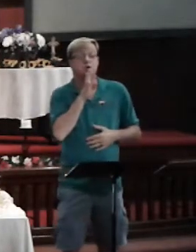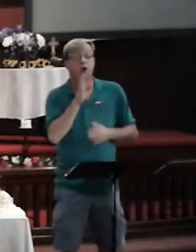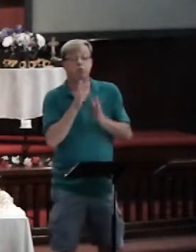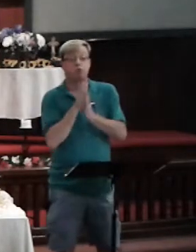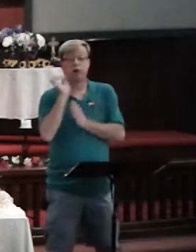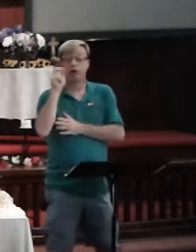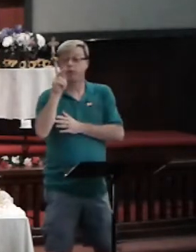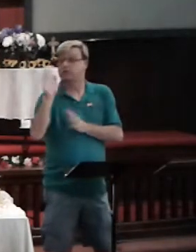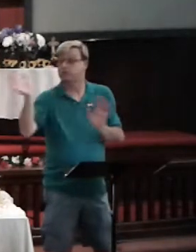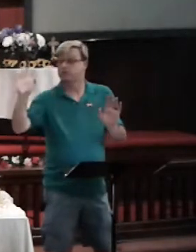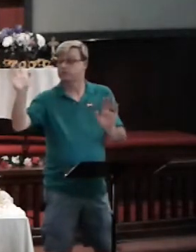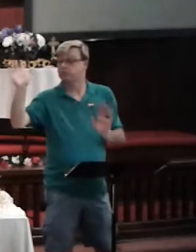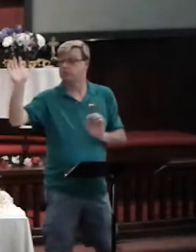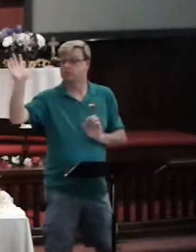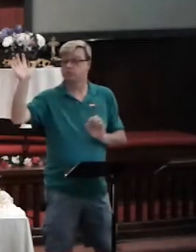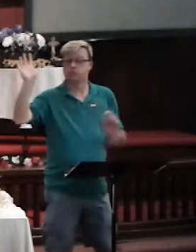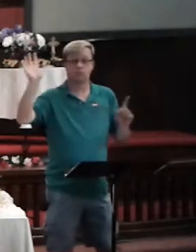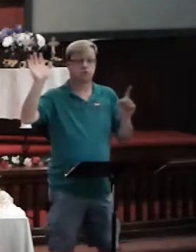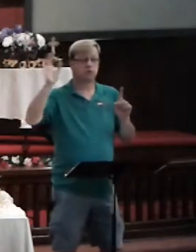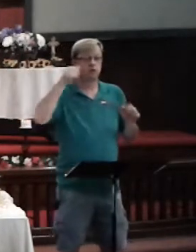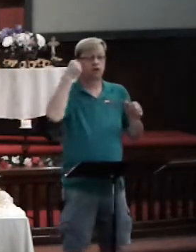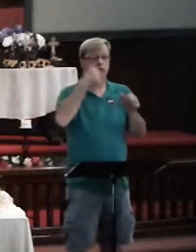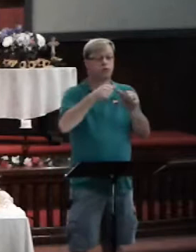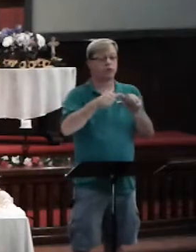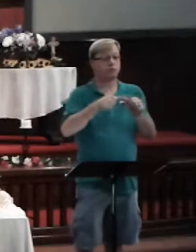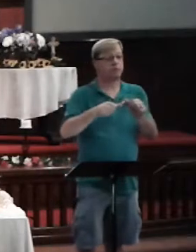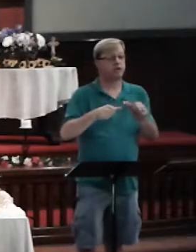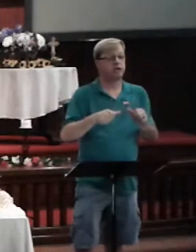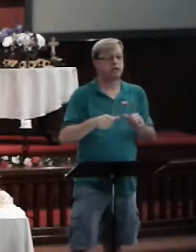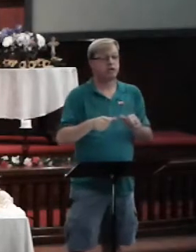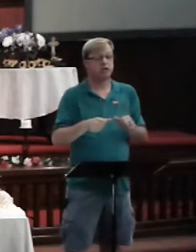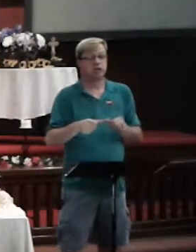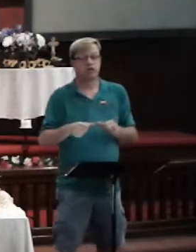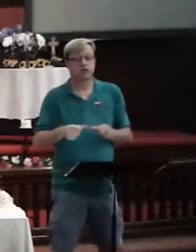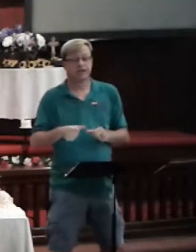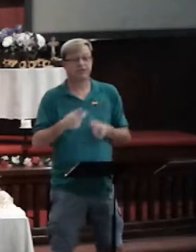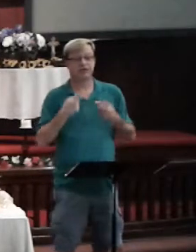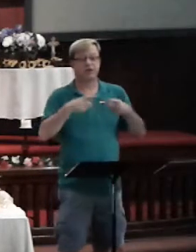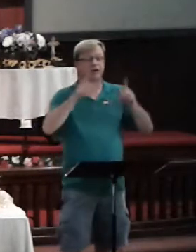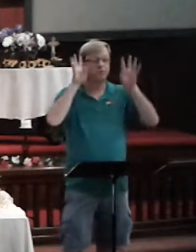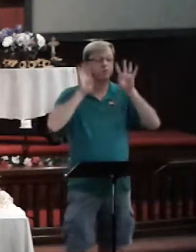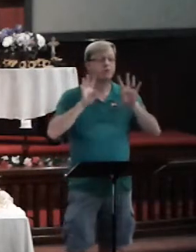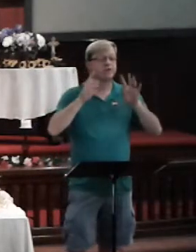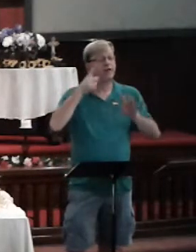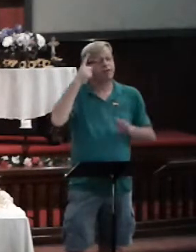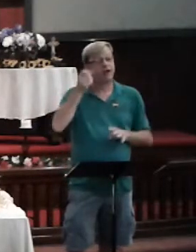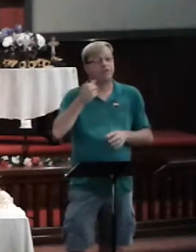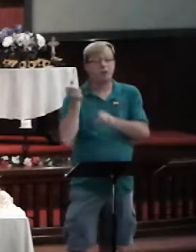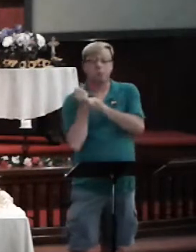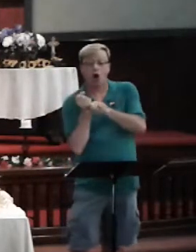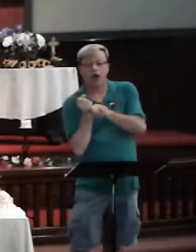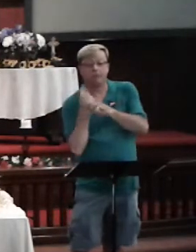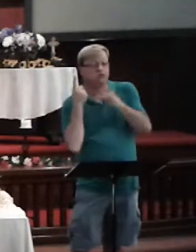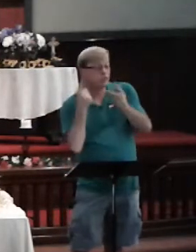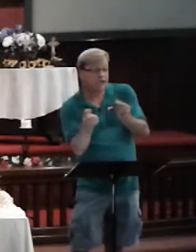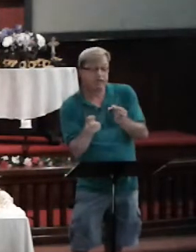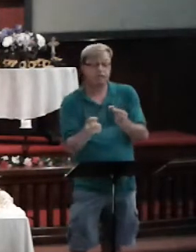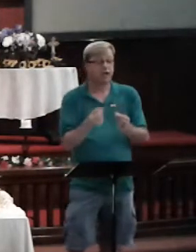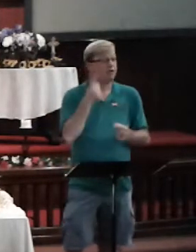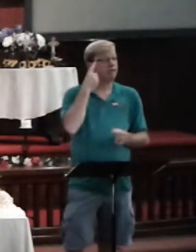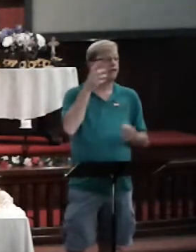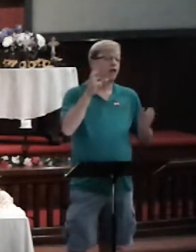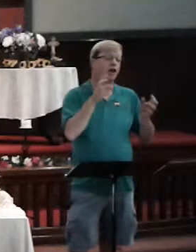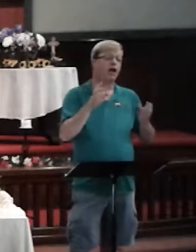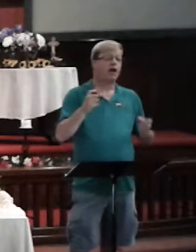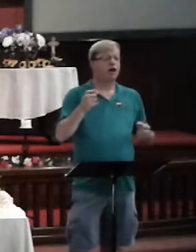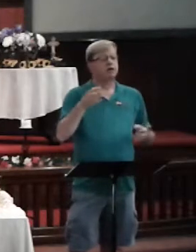requests? And just remember, as you sit here and perspire as I am, think of the ball games you went to. Think of the